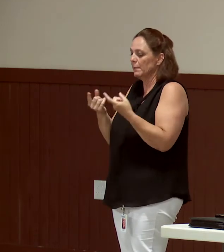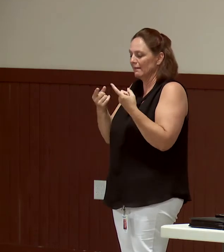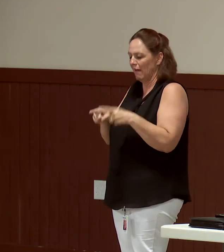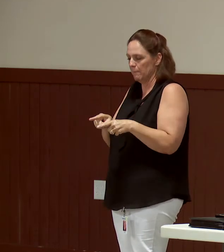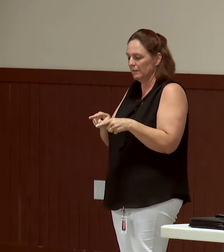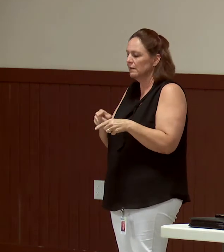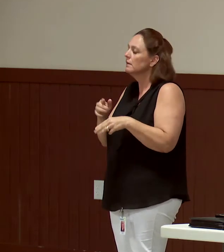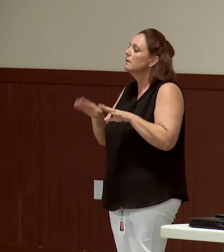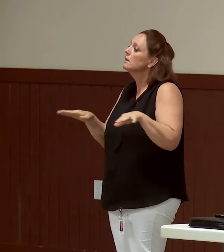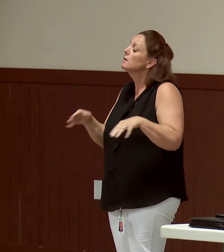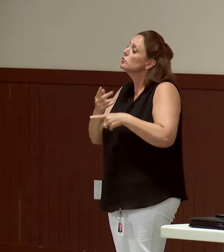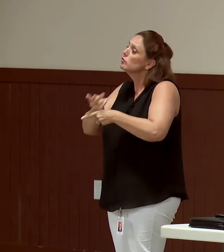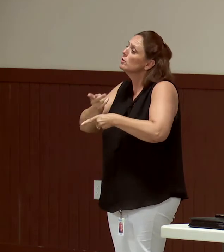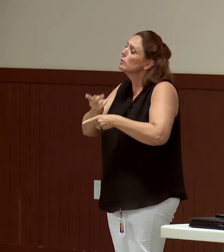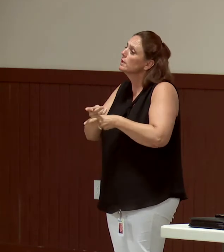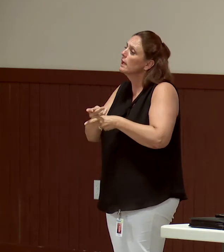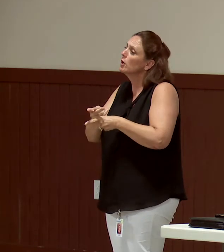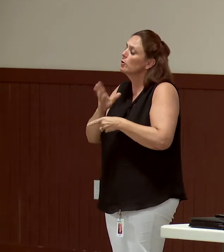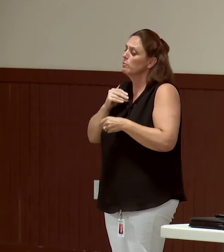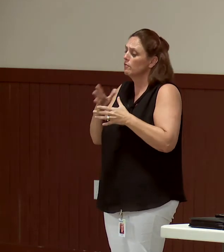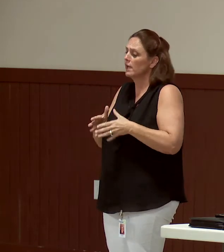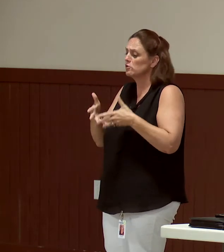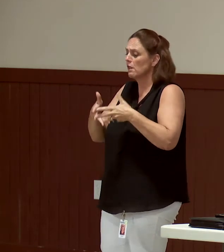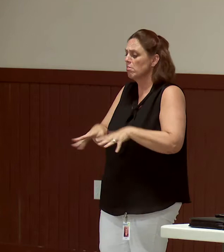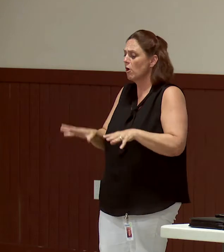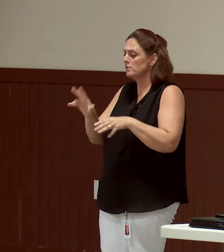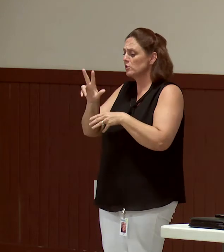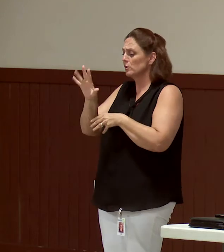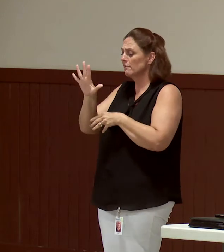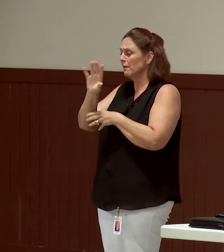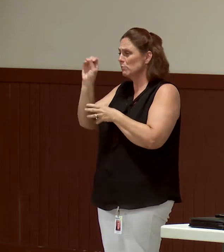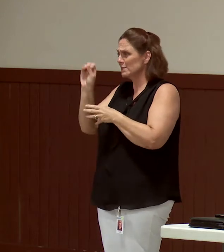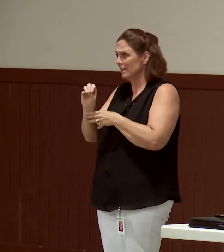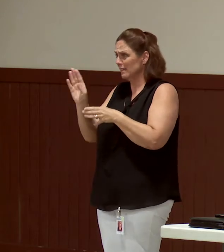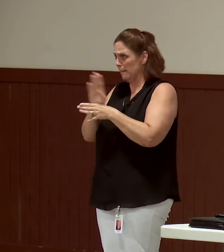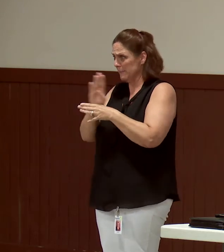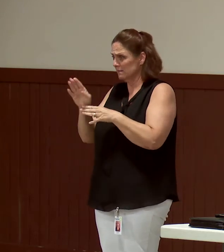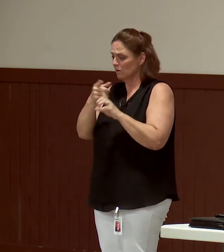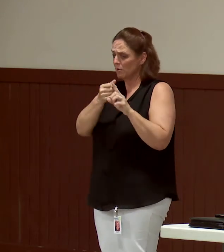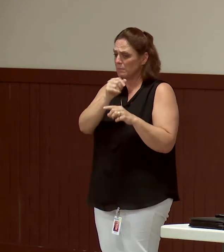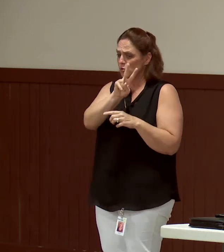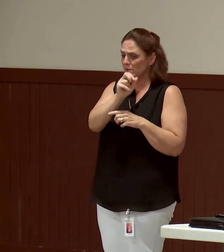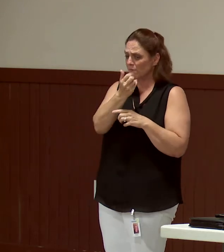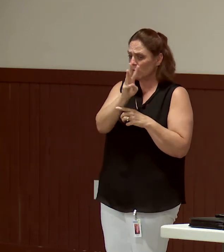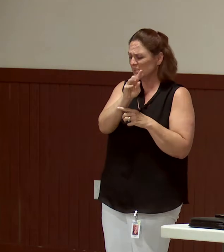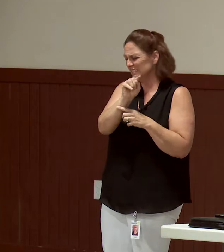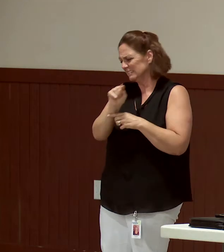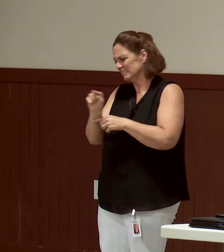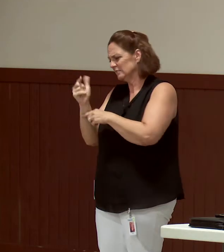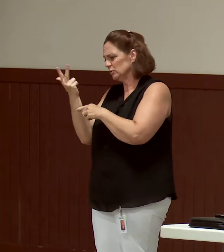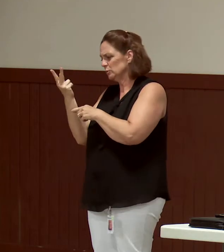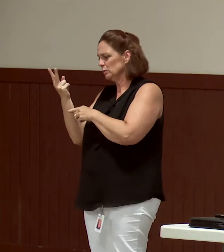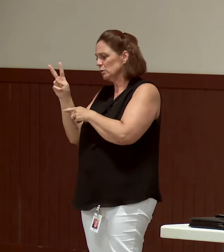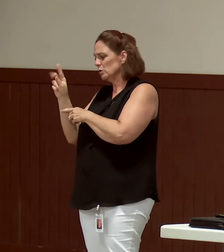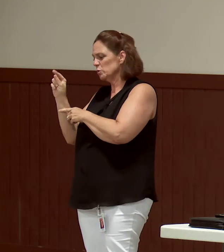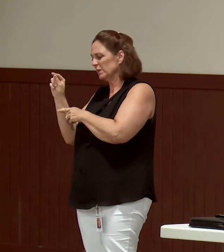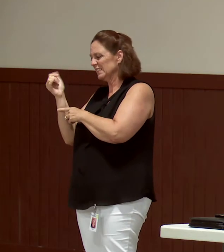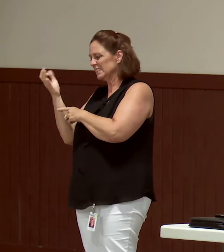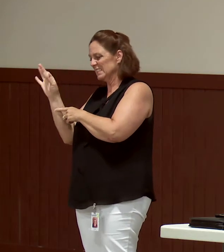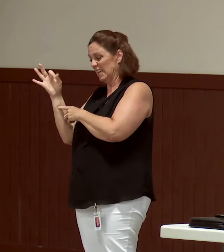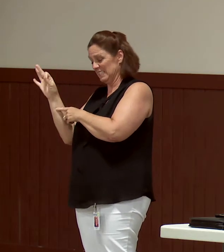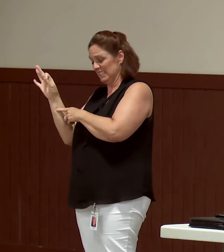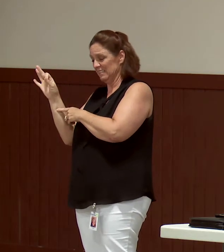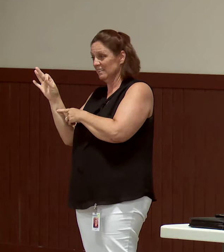Childcare providers lost 35% of their businesses from 2014 to 2019. So we were already on a